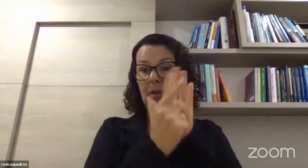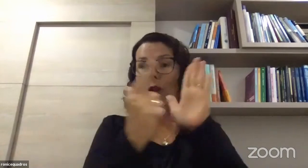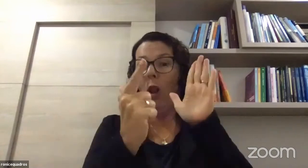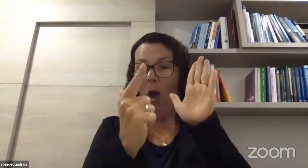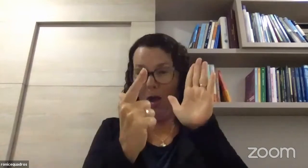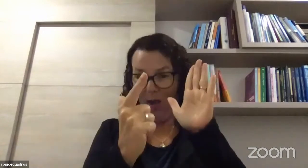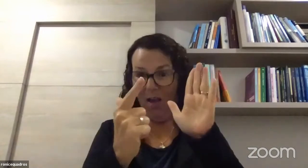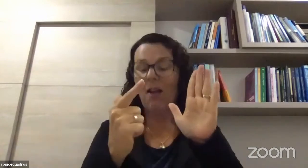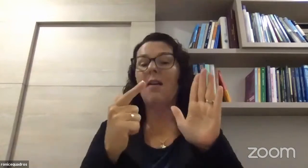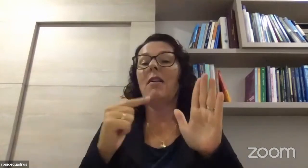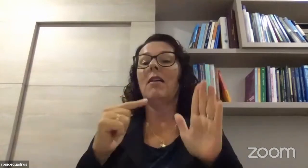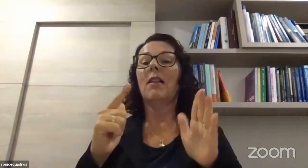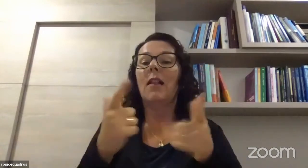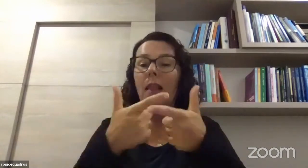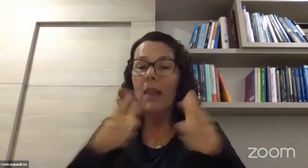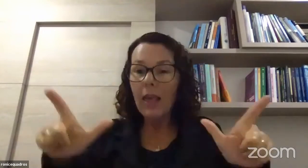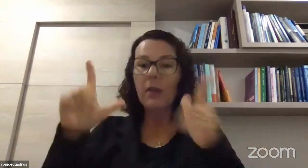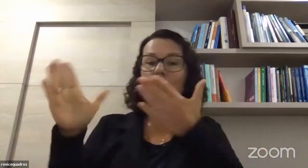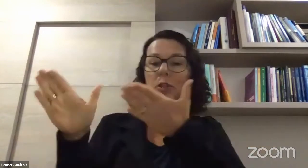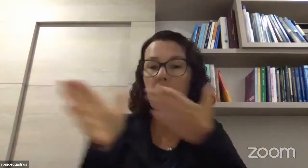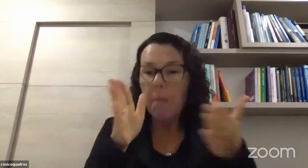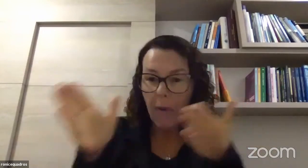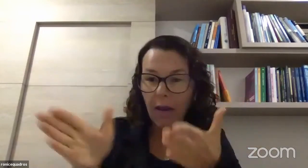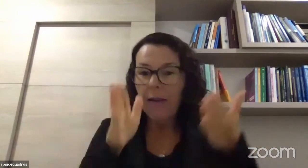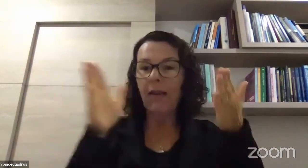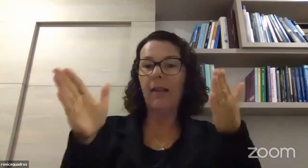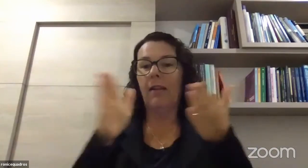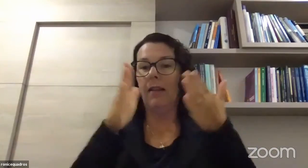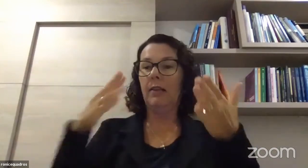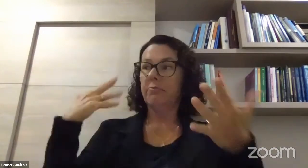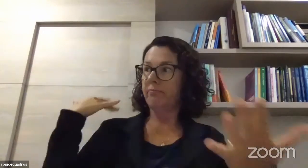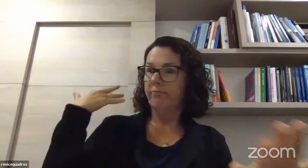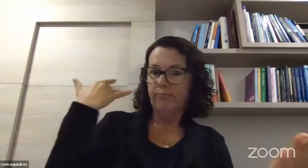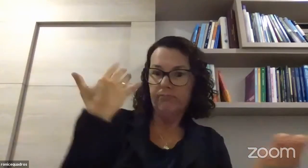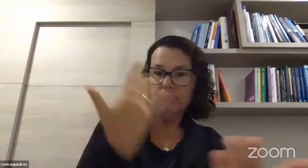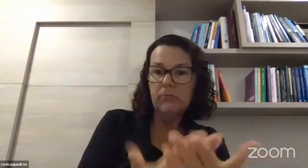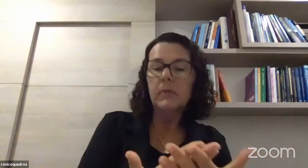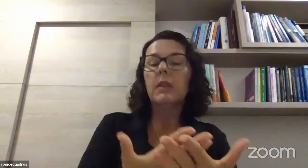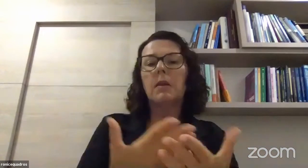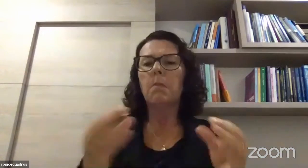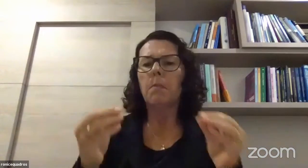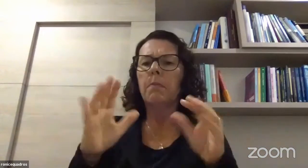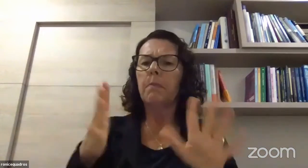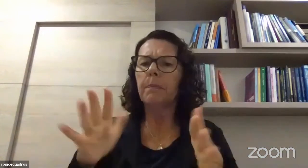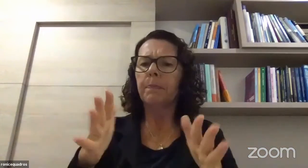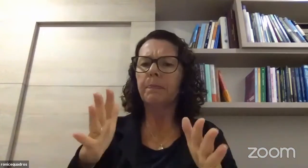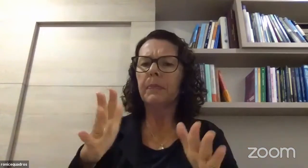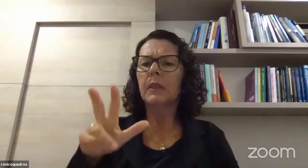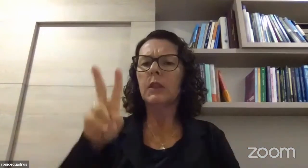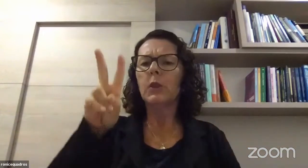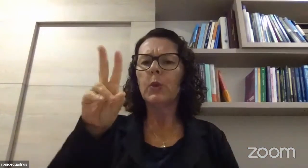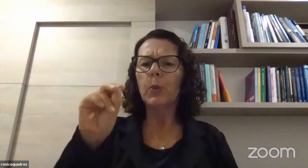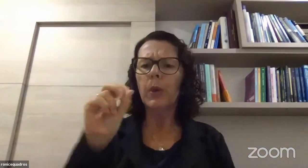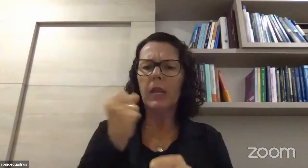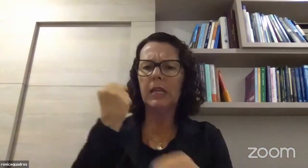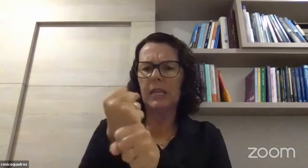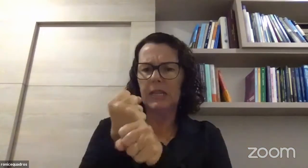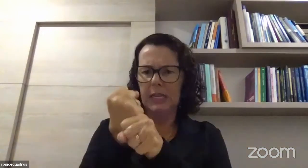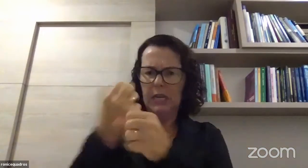In Brazil, we have experience with legal planning for